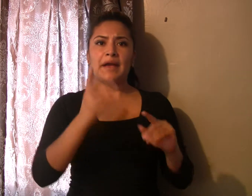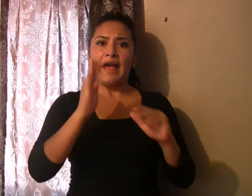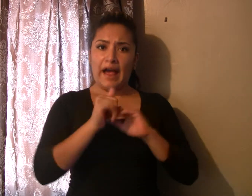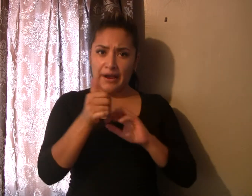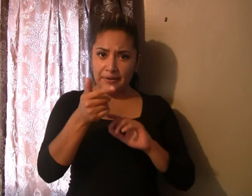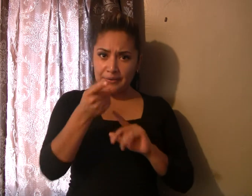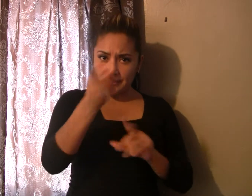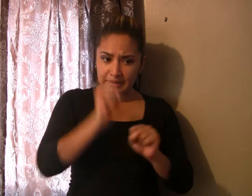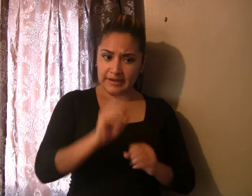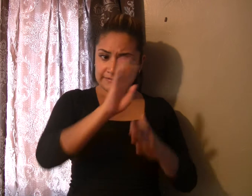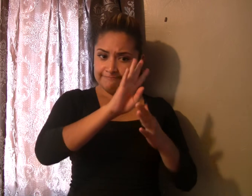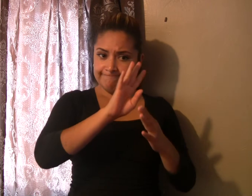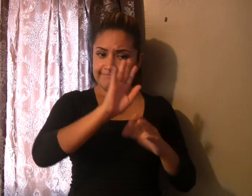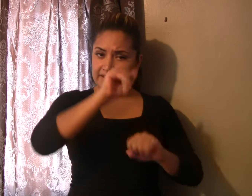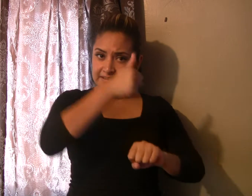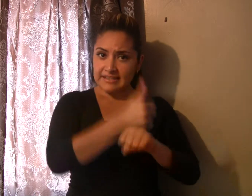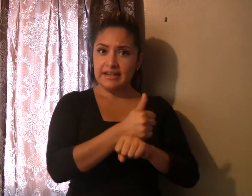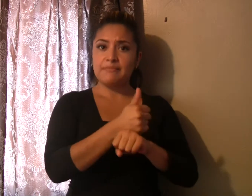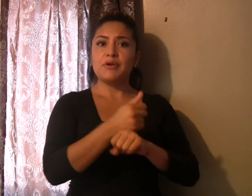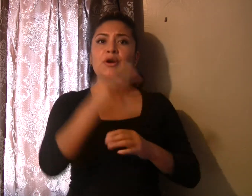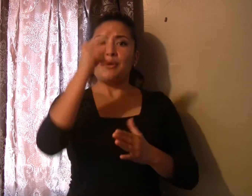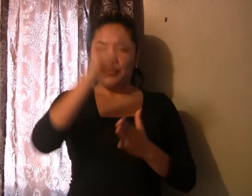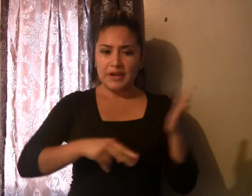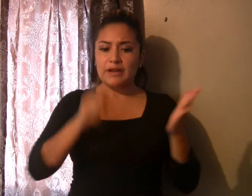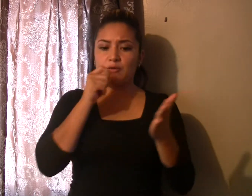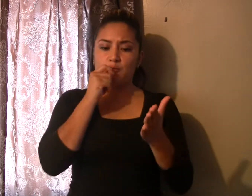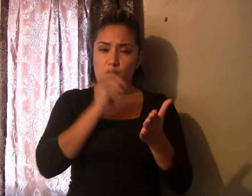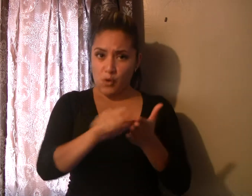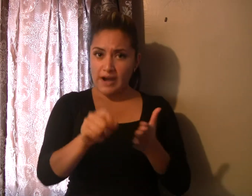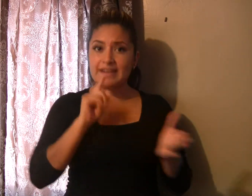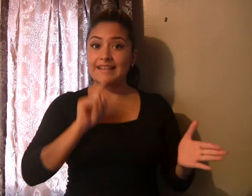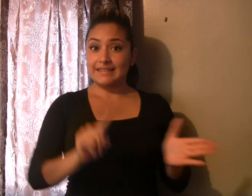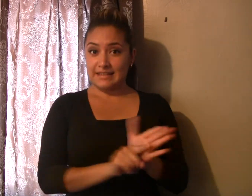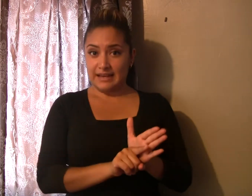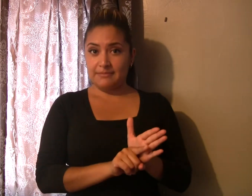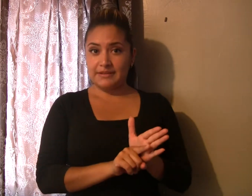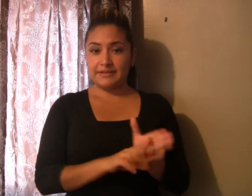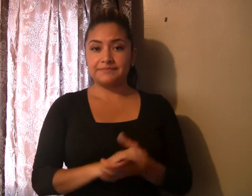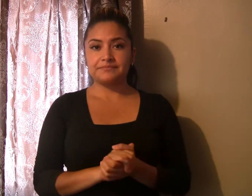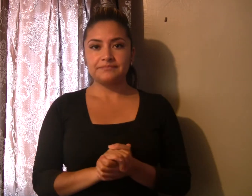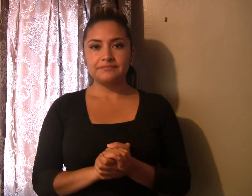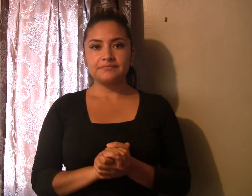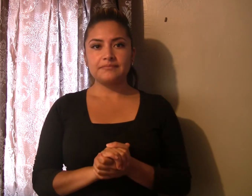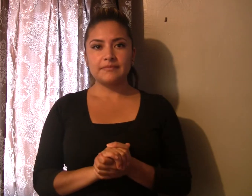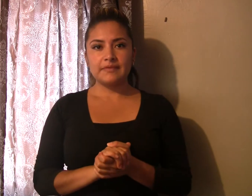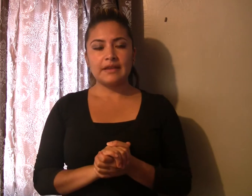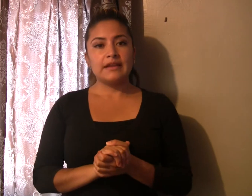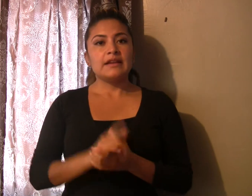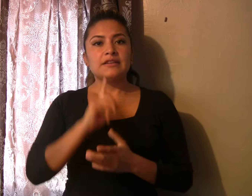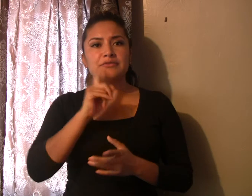English classes, and it also has application for people who are teaching content area courses such as